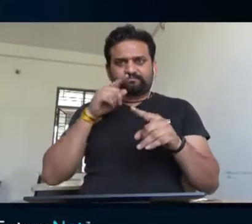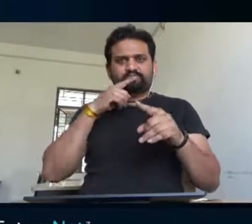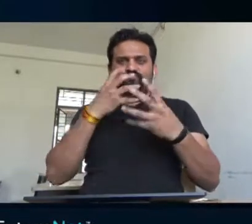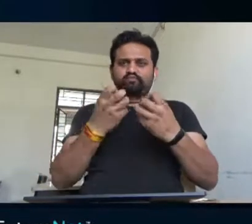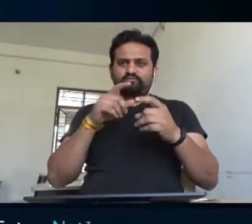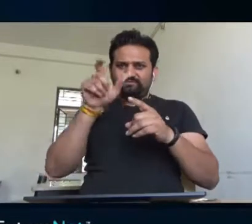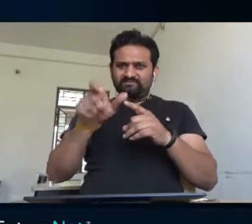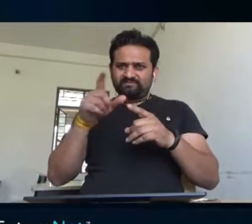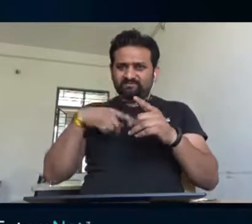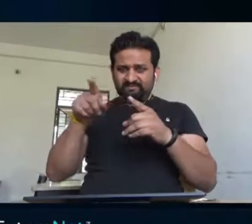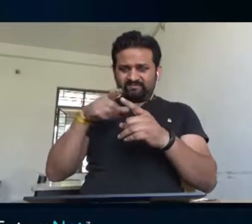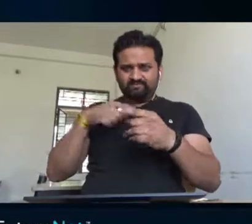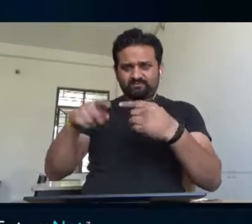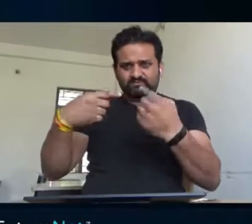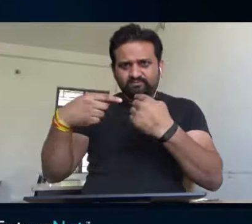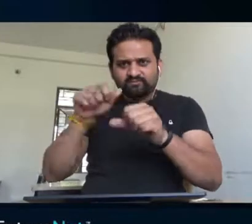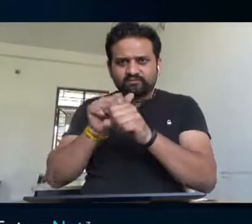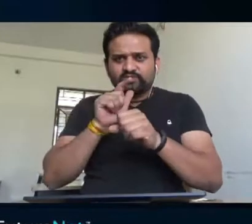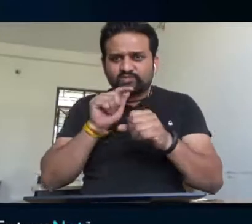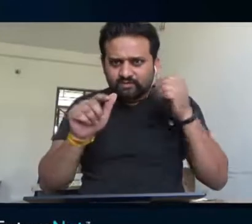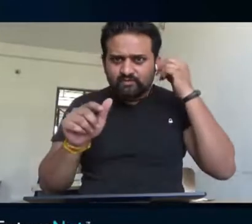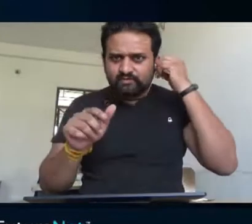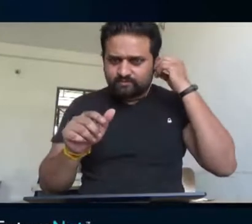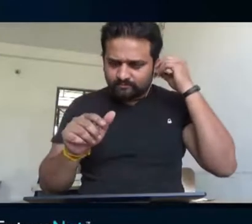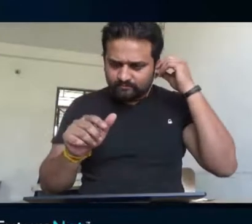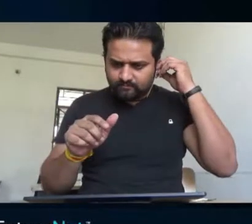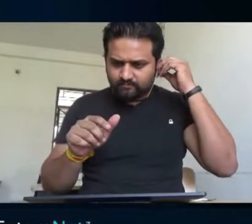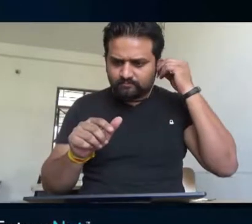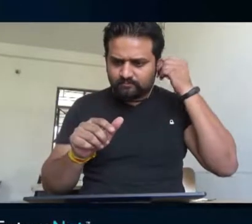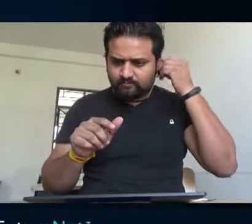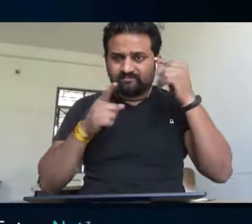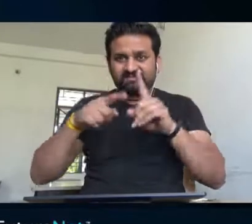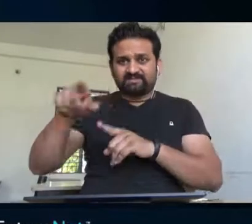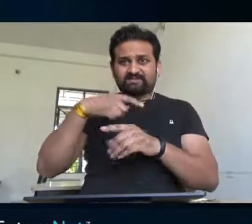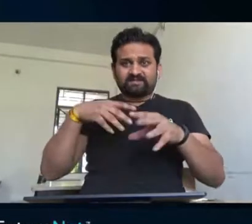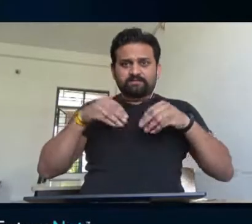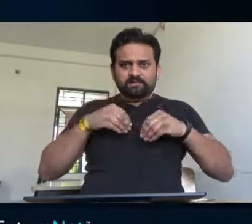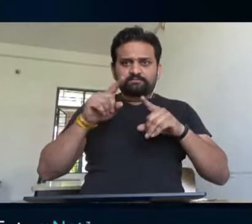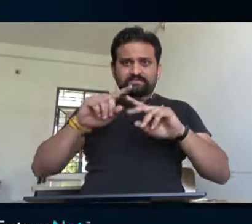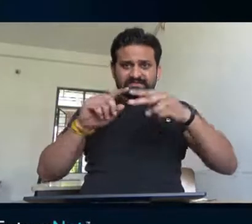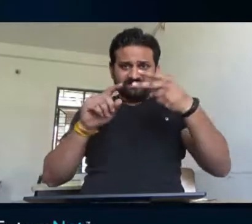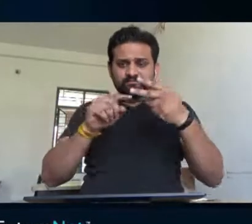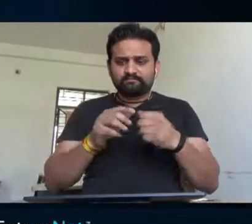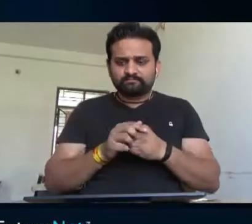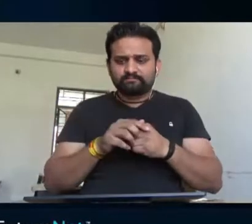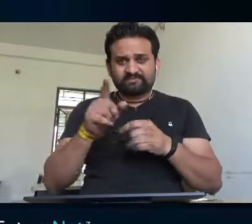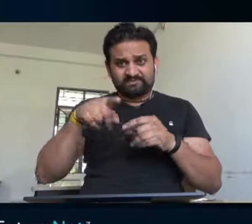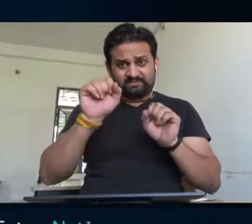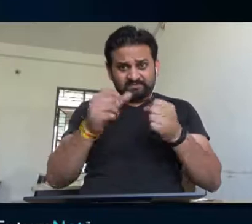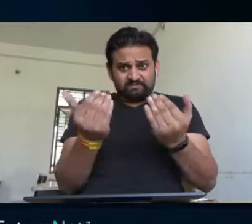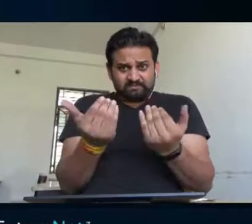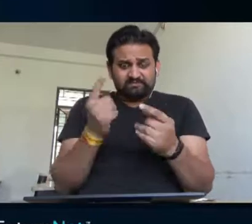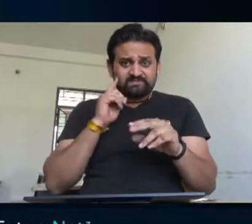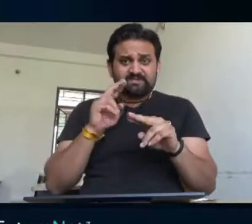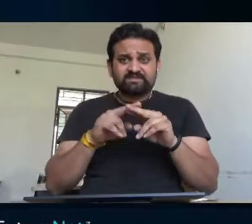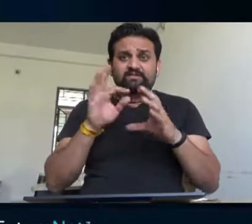one of these deals, and we have, for example, 1 million or 2 million accepting points, and then we sign the second one. Can you imagine what happened then